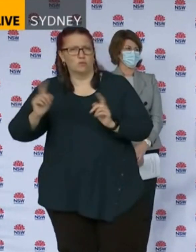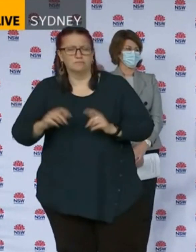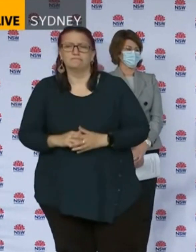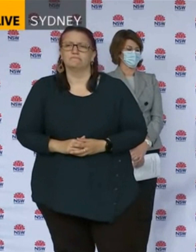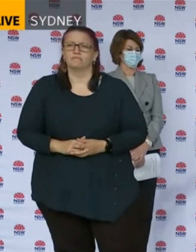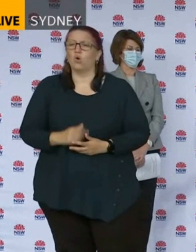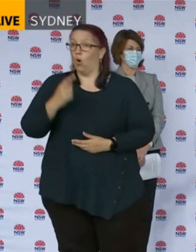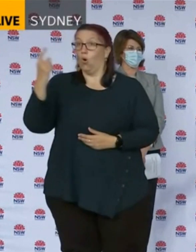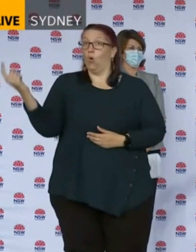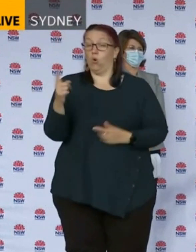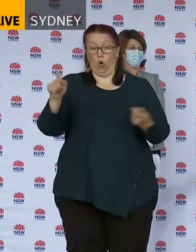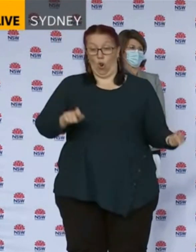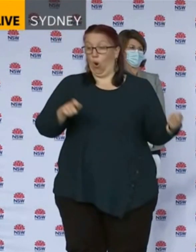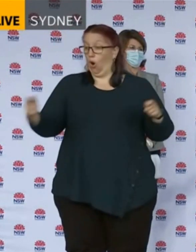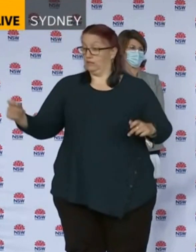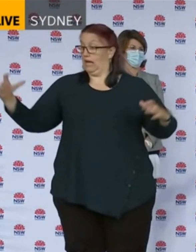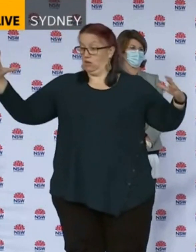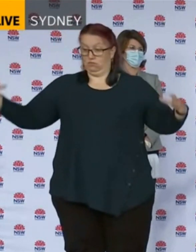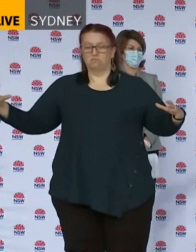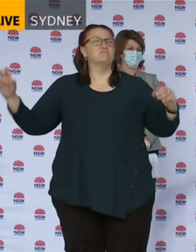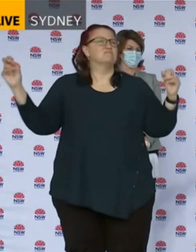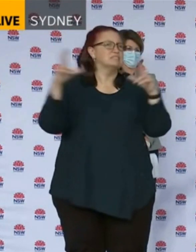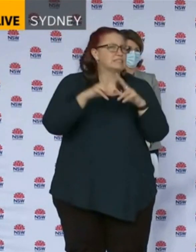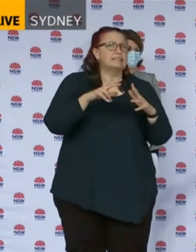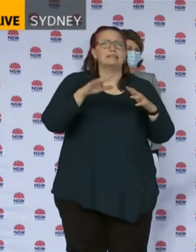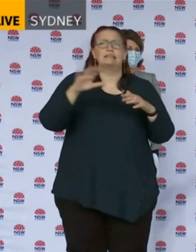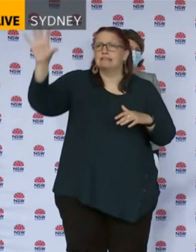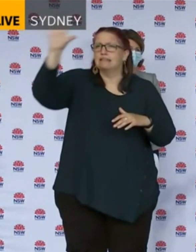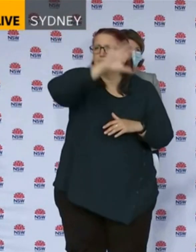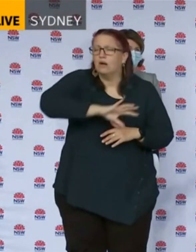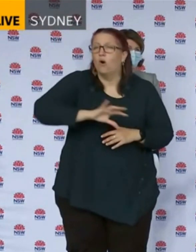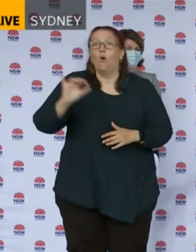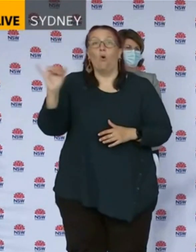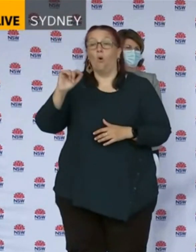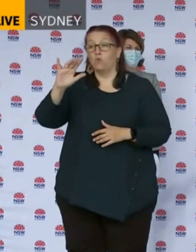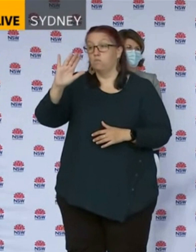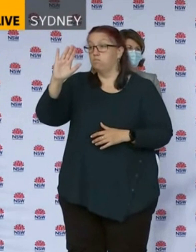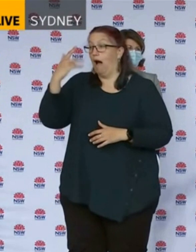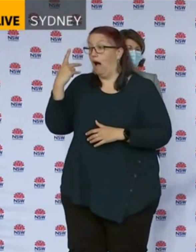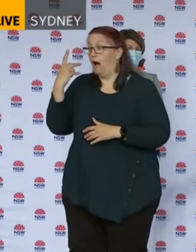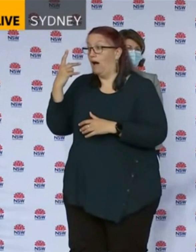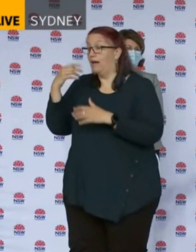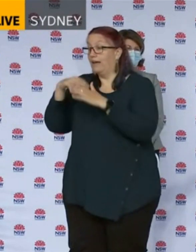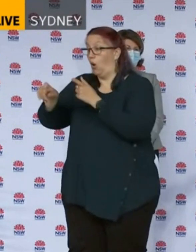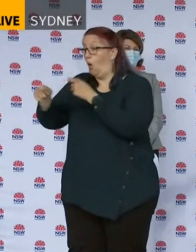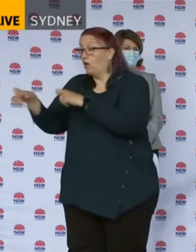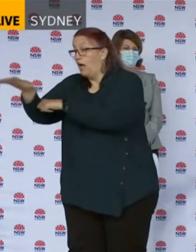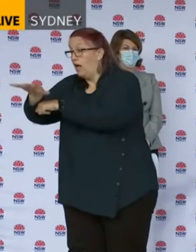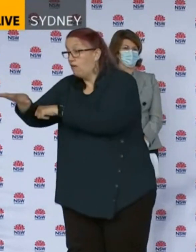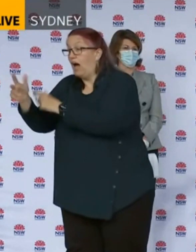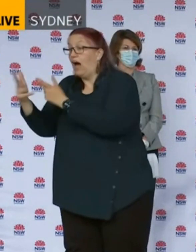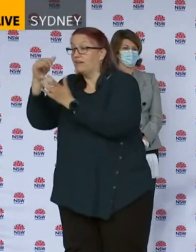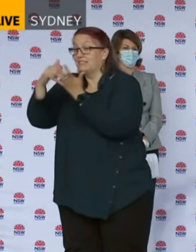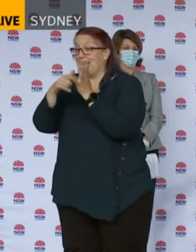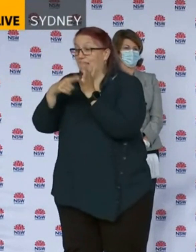lockdown areas, or if you've been a returned traveller who has spent time in a lockdown area in another state,